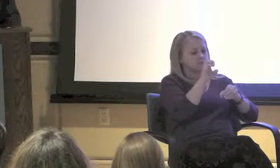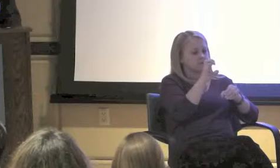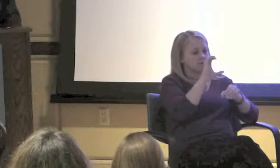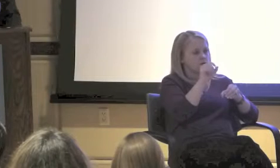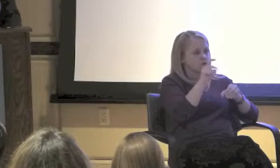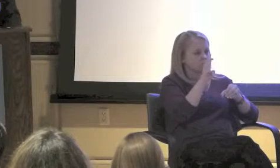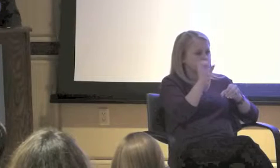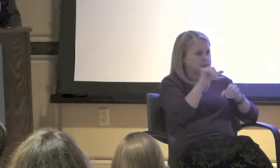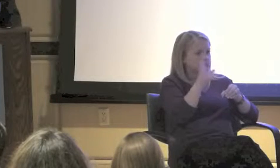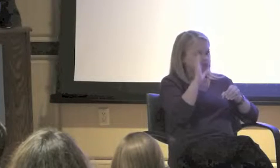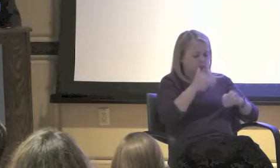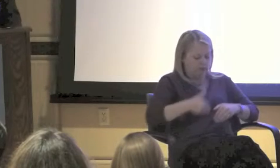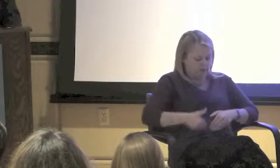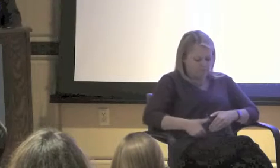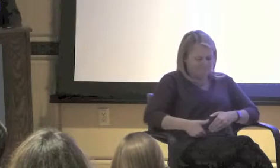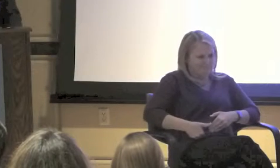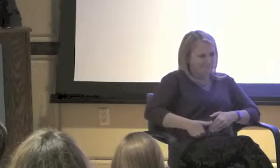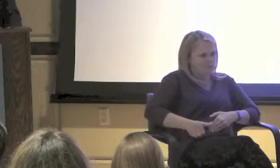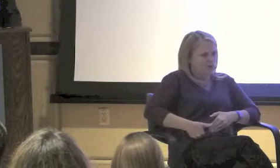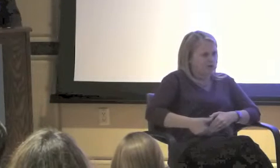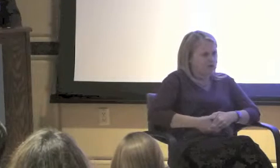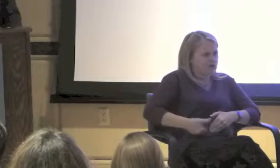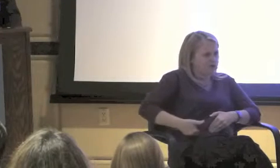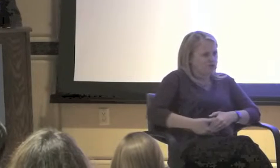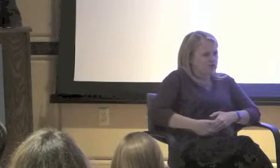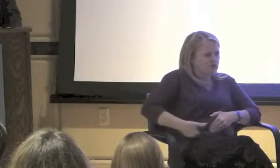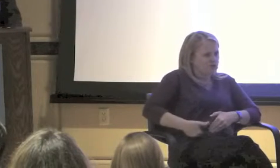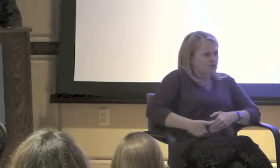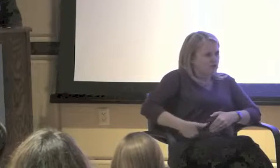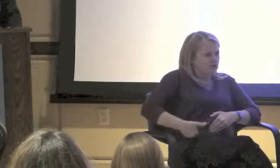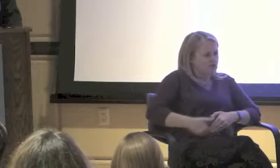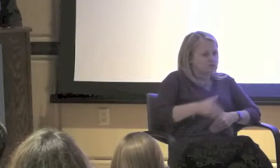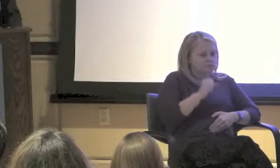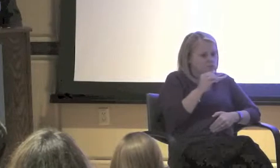well below the belly button, so that